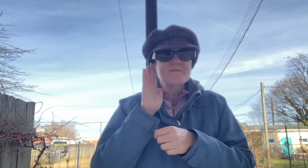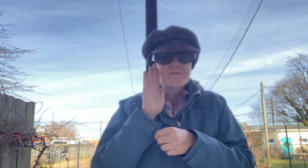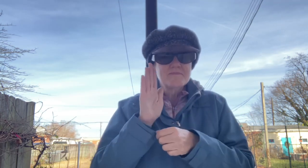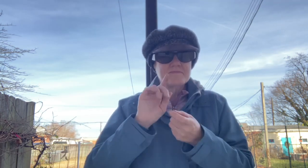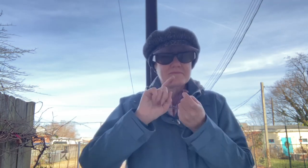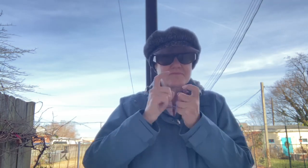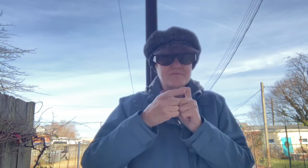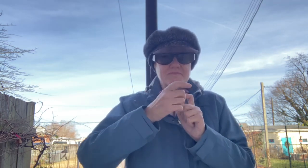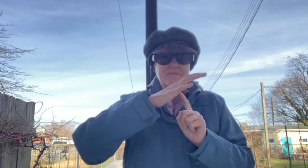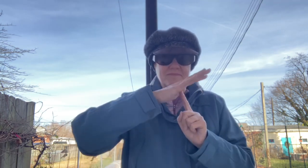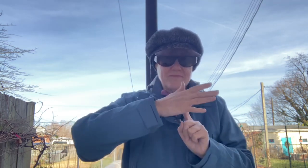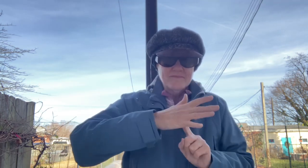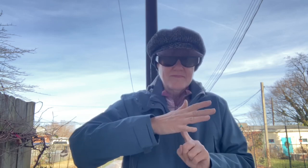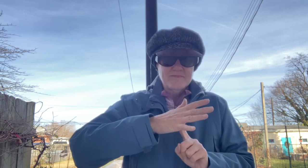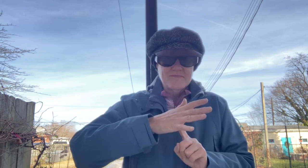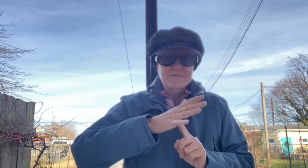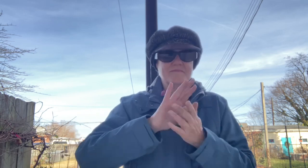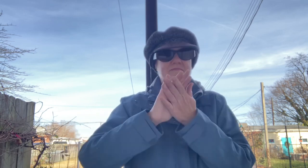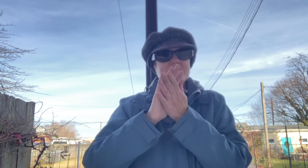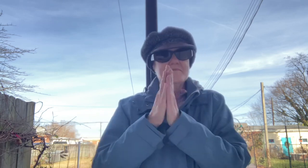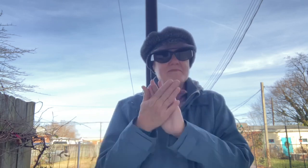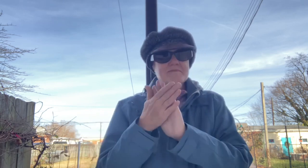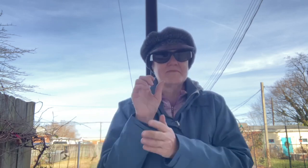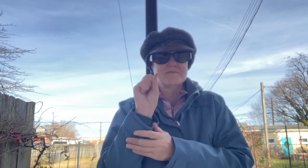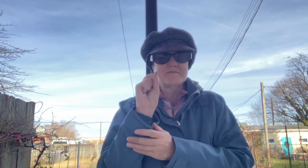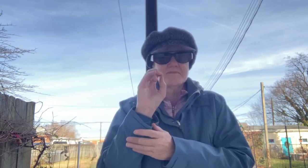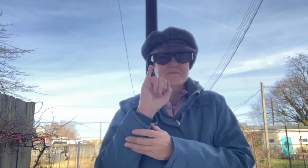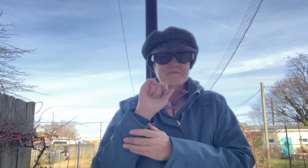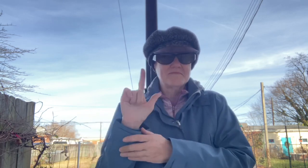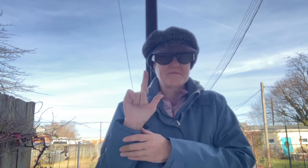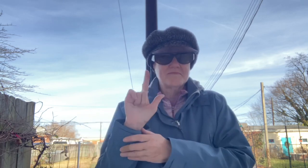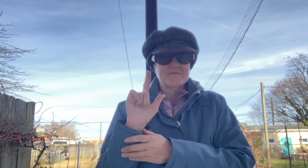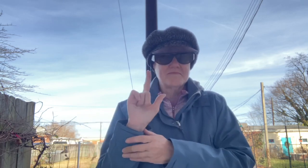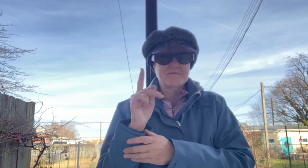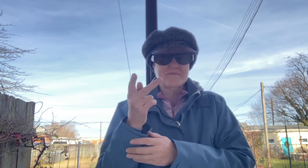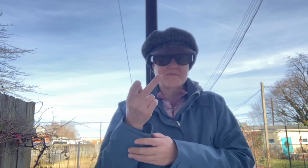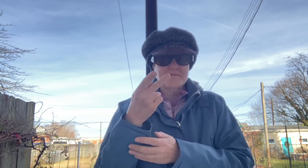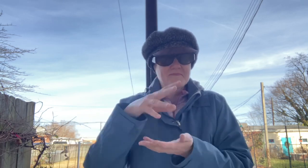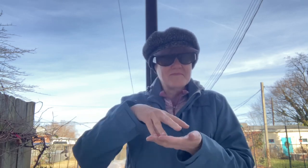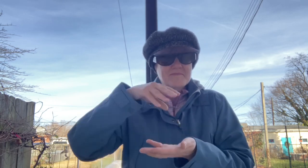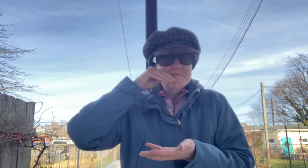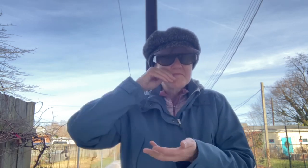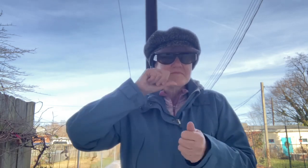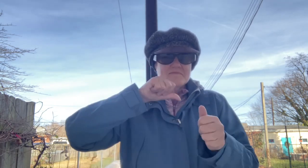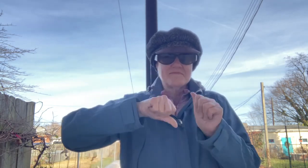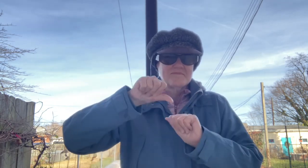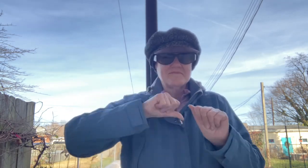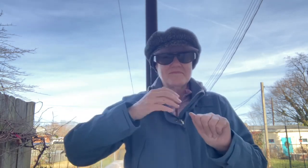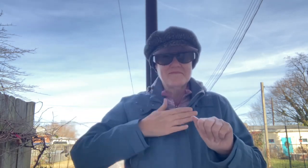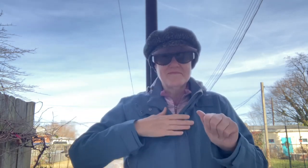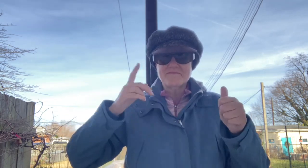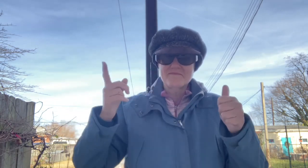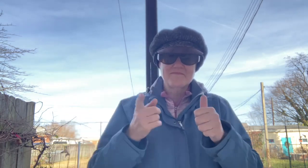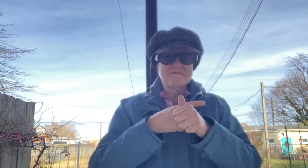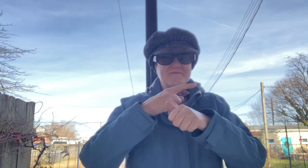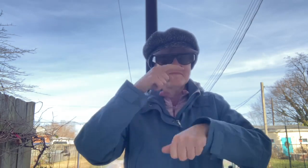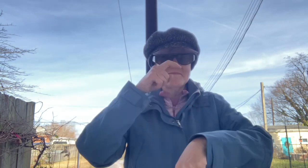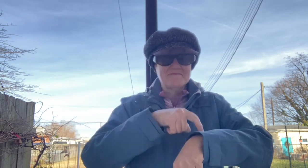That means we're going to change them from leaves into soil. We're going to learn together because this